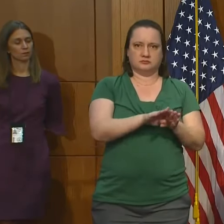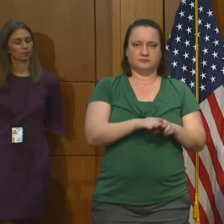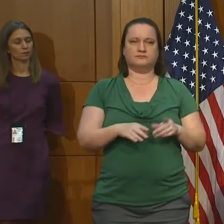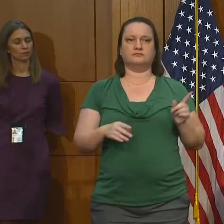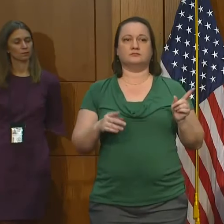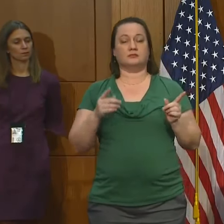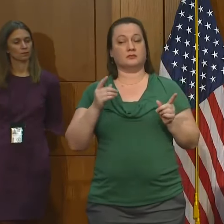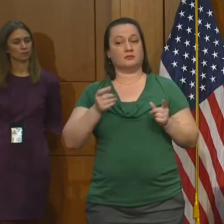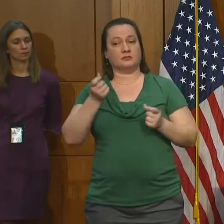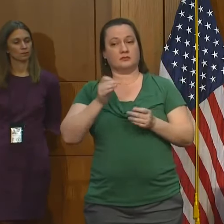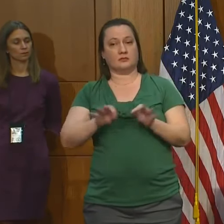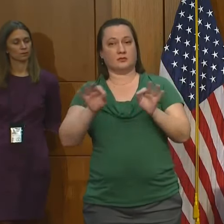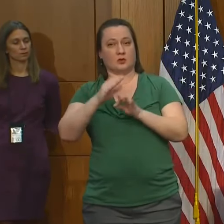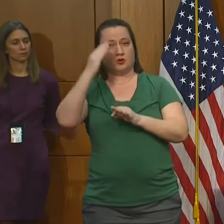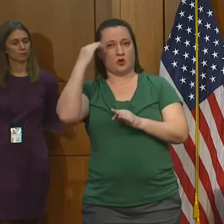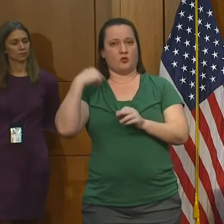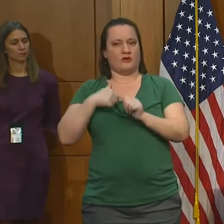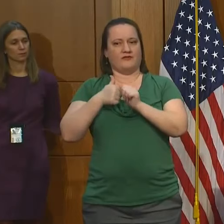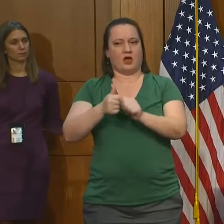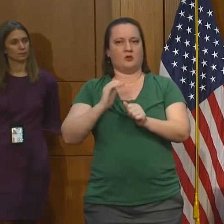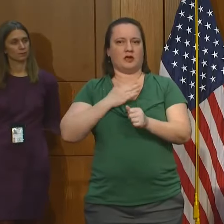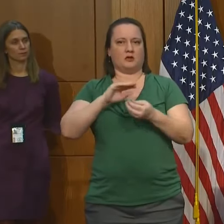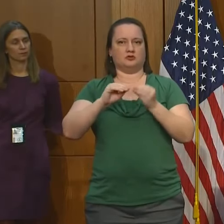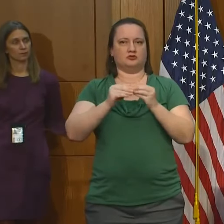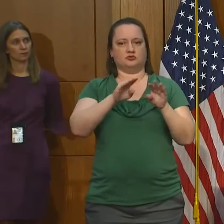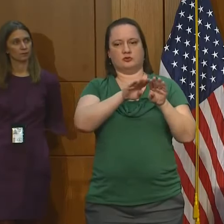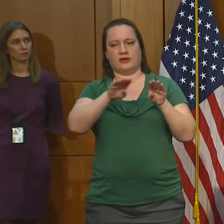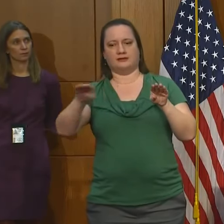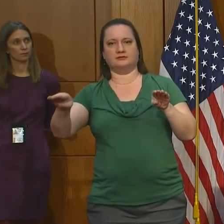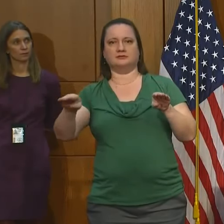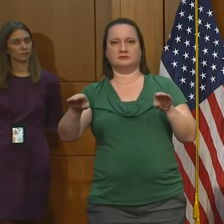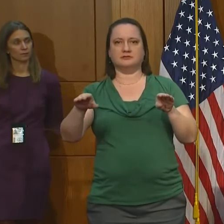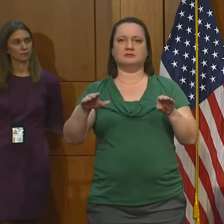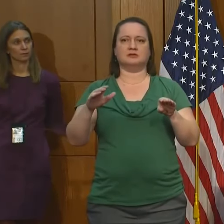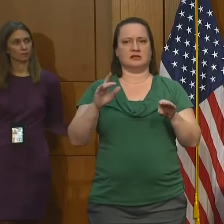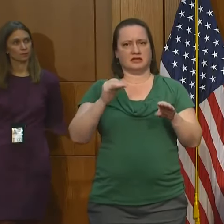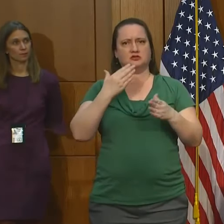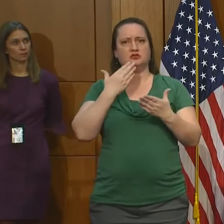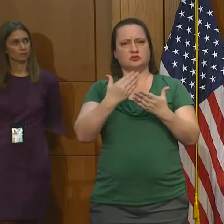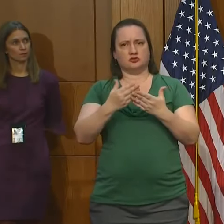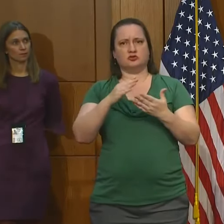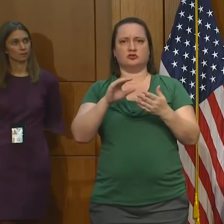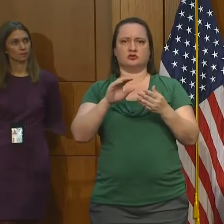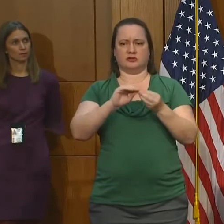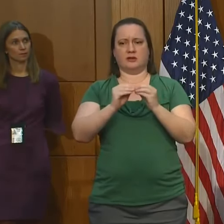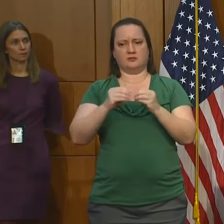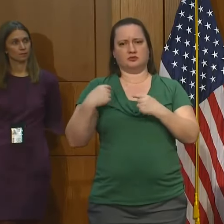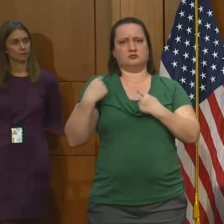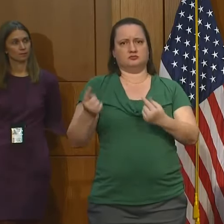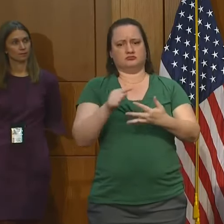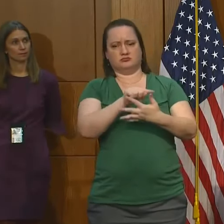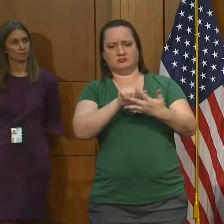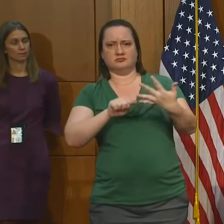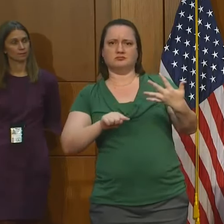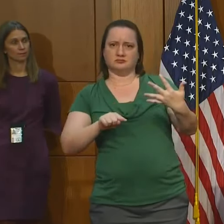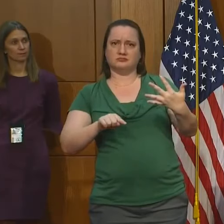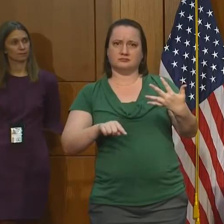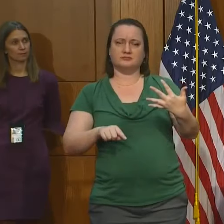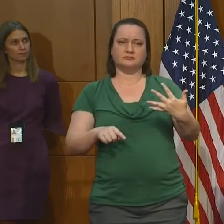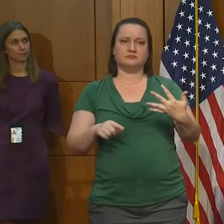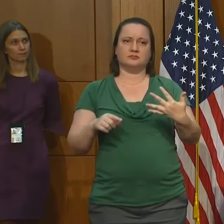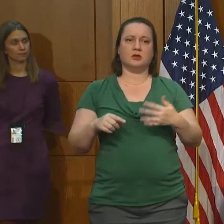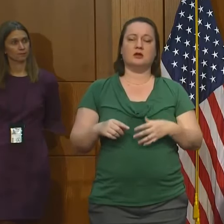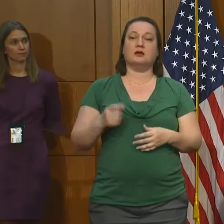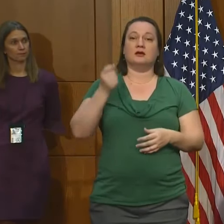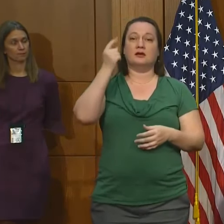in a good direction. So that's number one. The other thing that I think is important for people to realize, this is